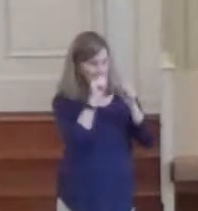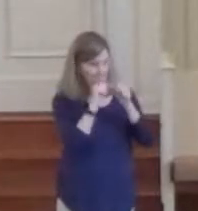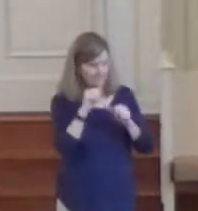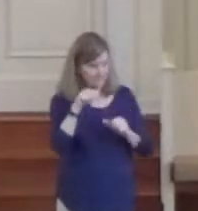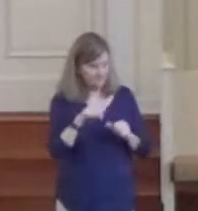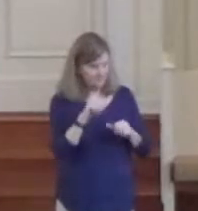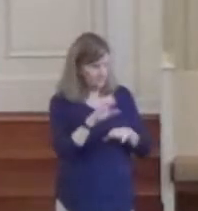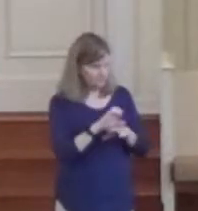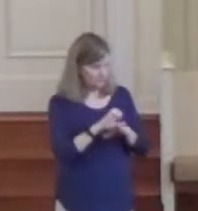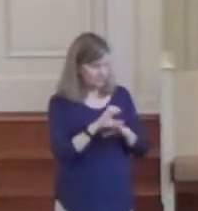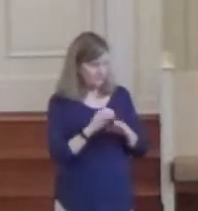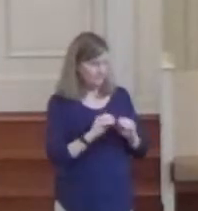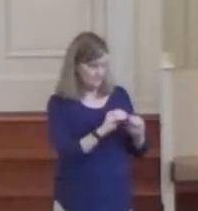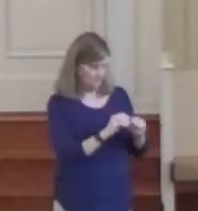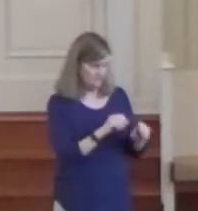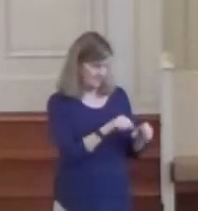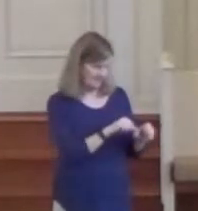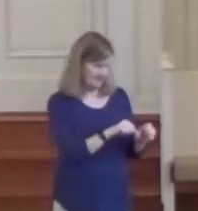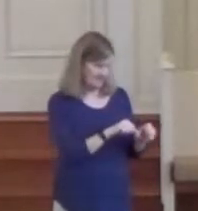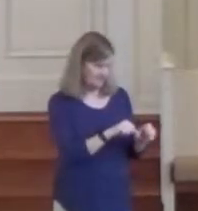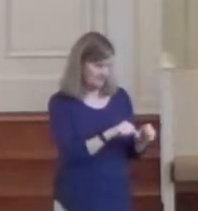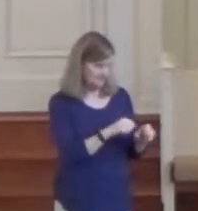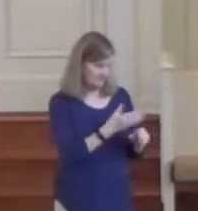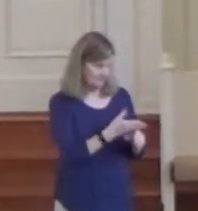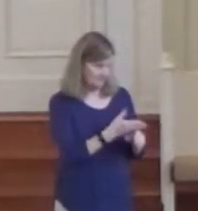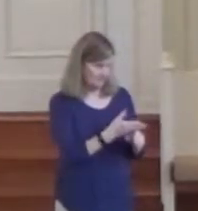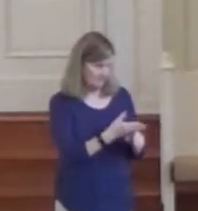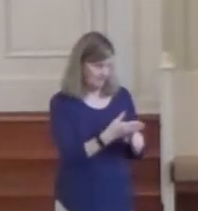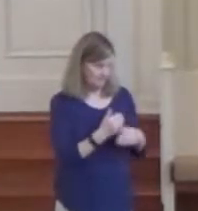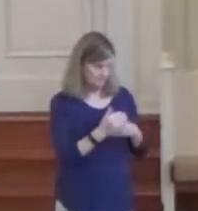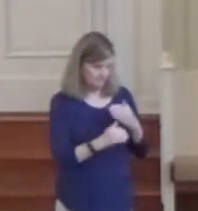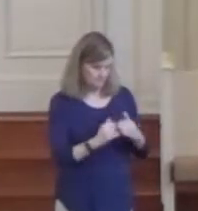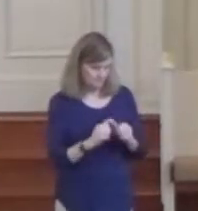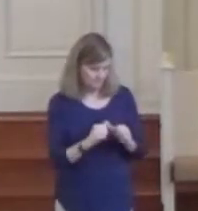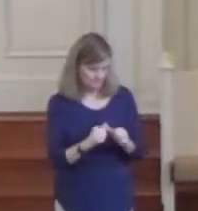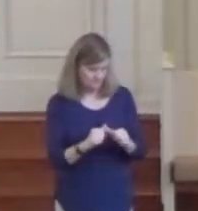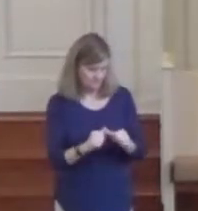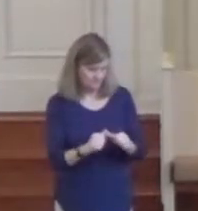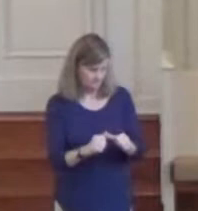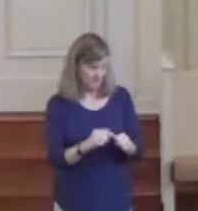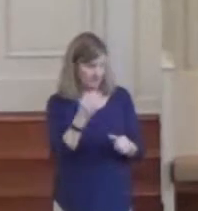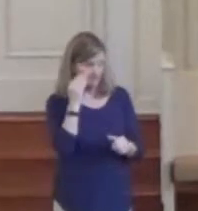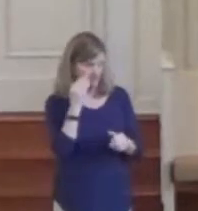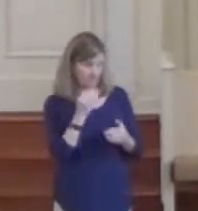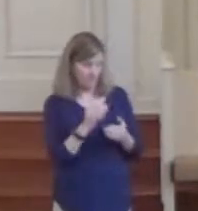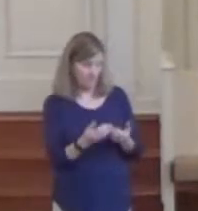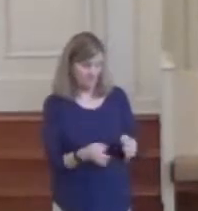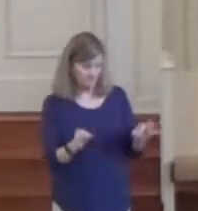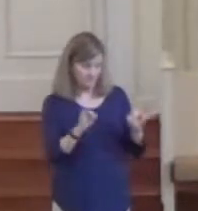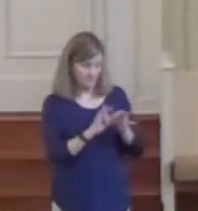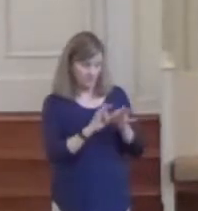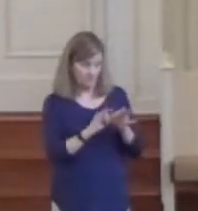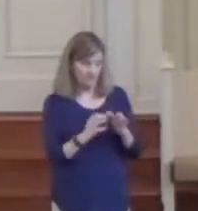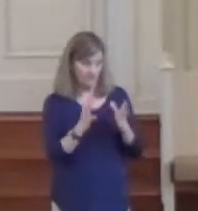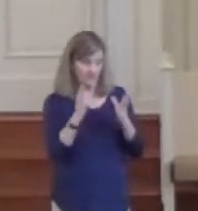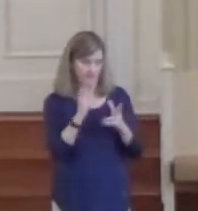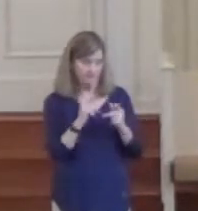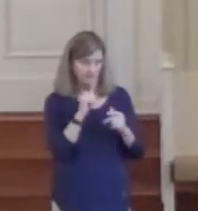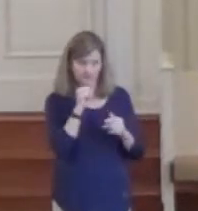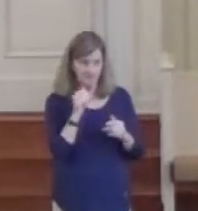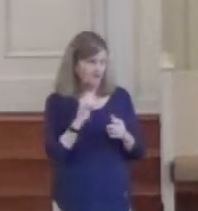the gas in the tank and makes this thing go. And that's important because I know there's a lot of people out there that aren't like